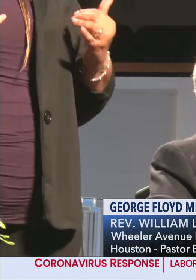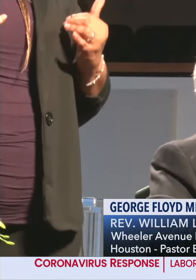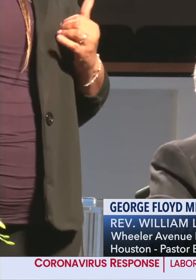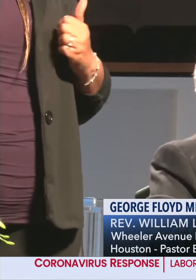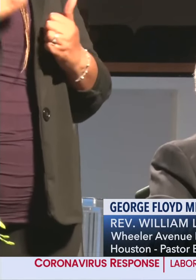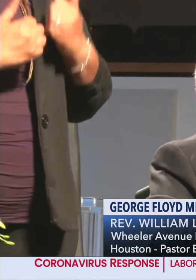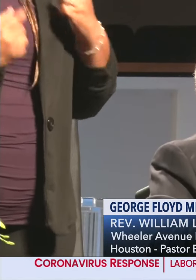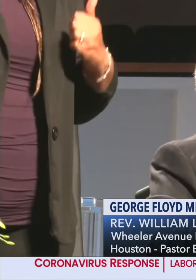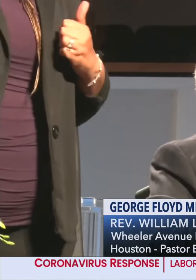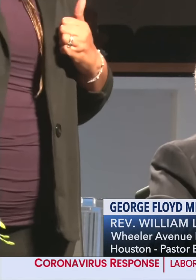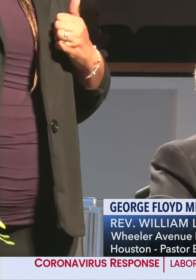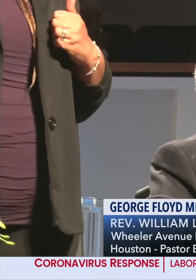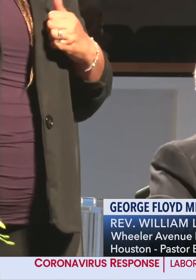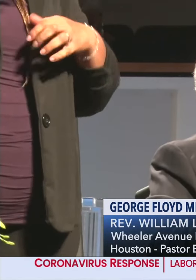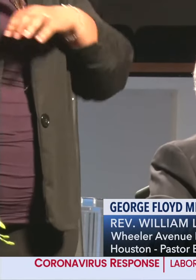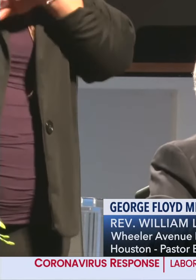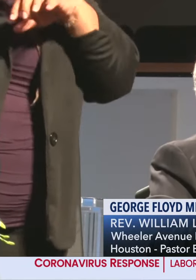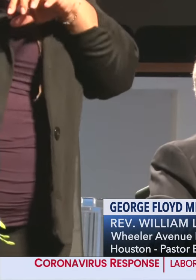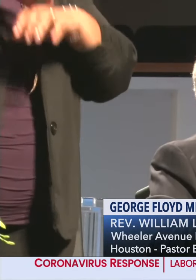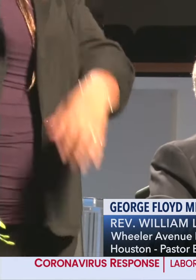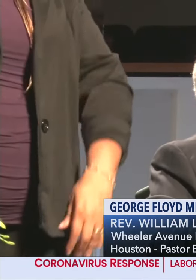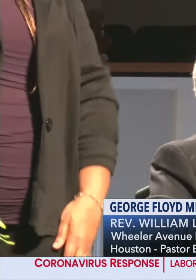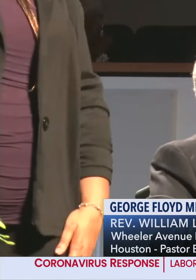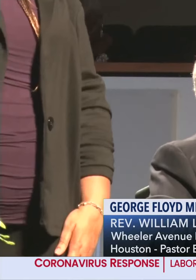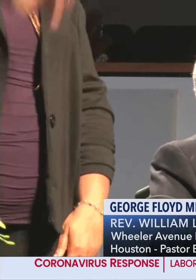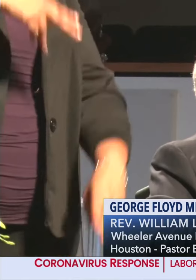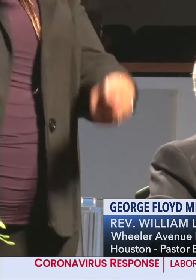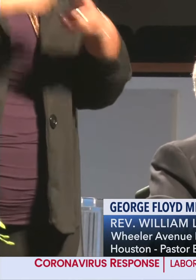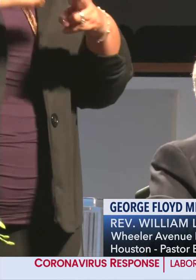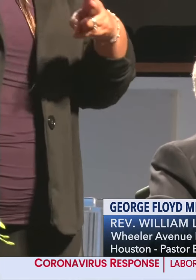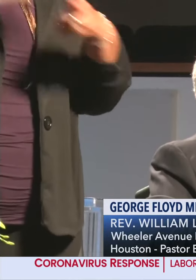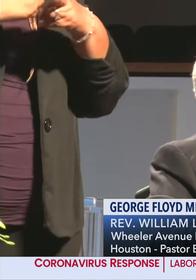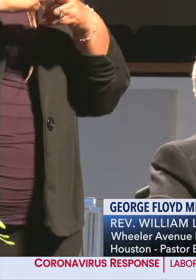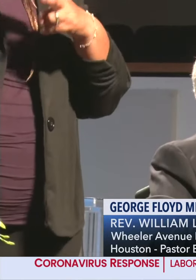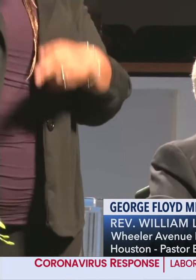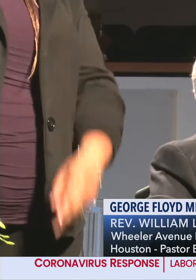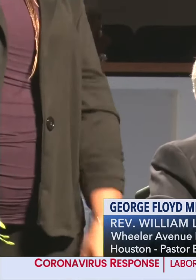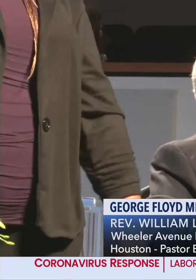everybody on earth knows who George Floyd is.